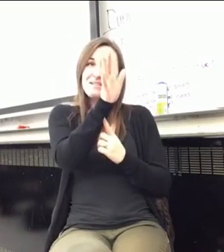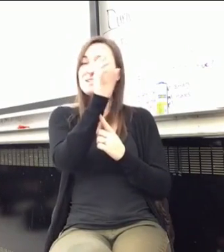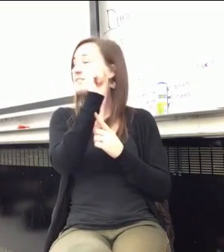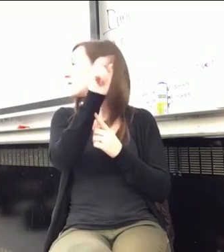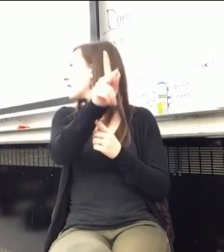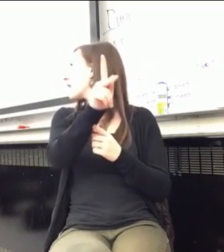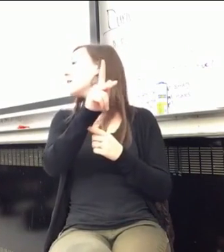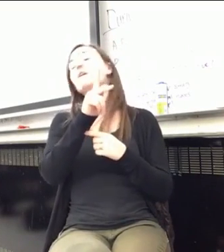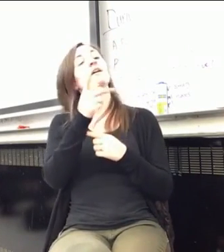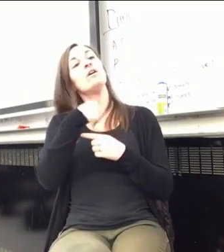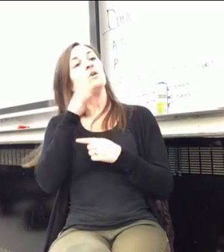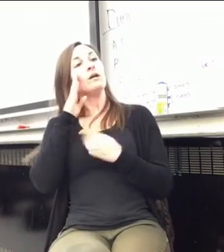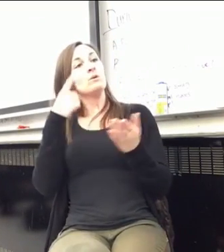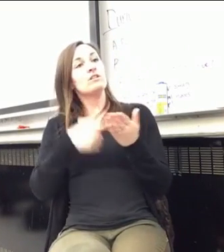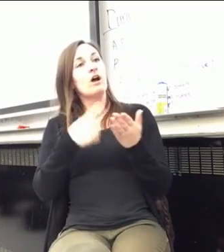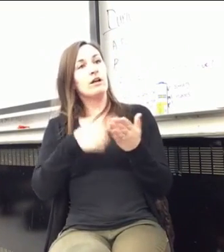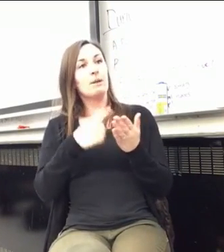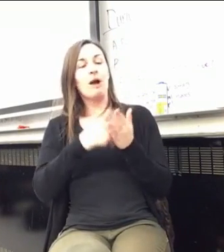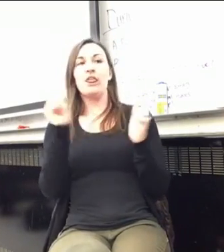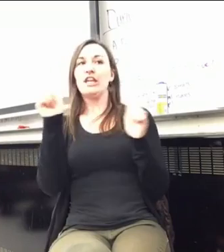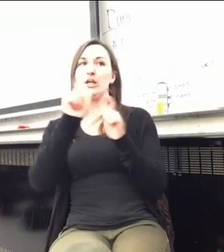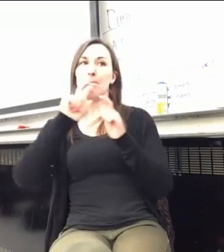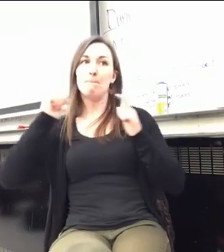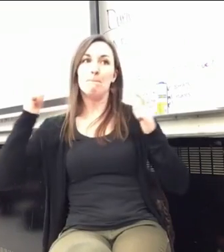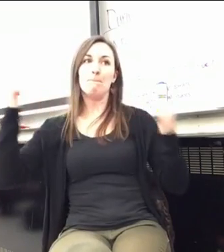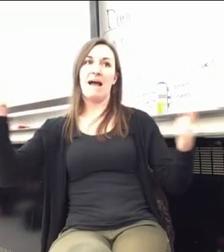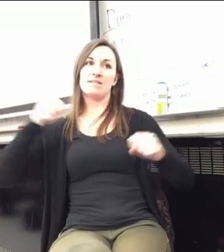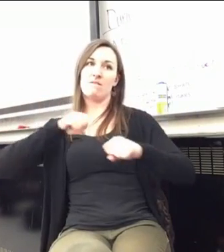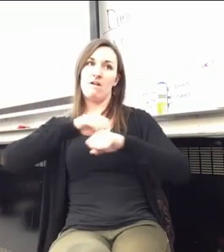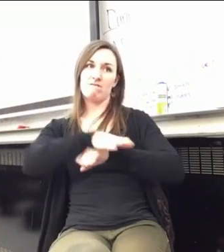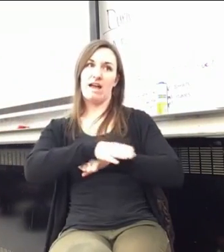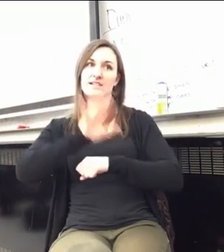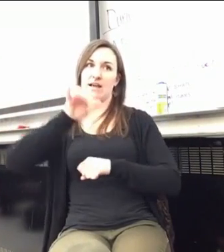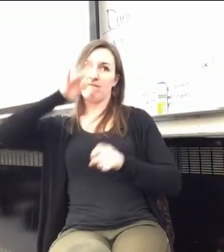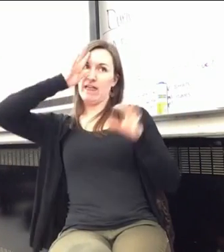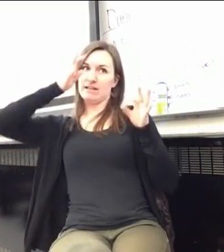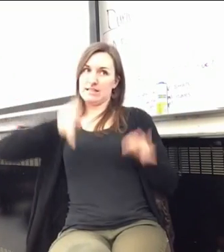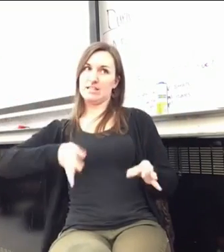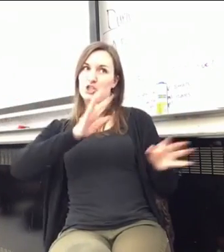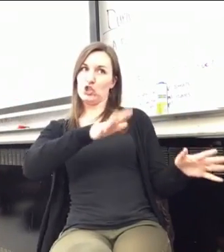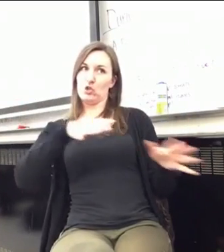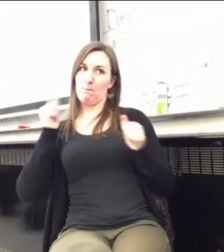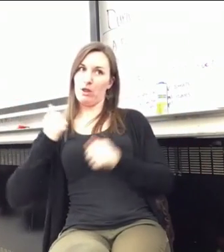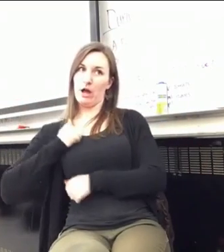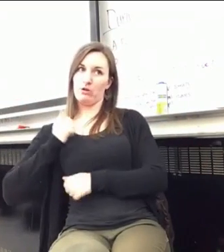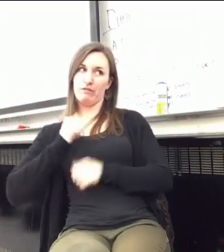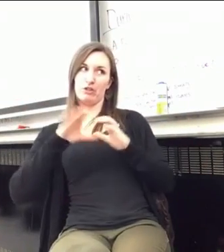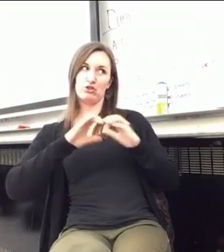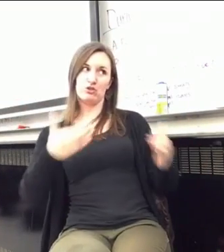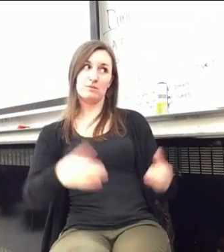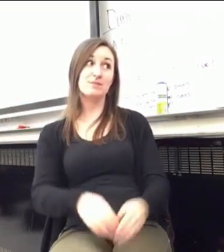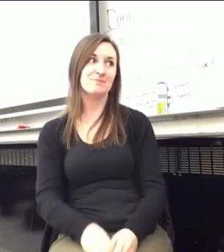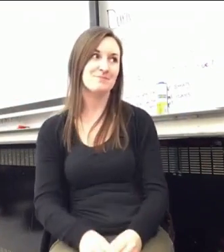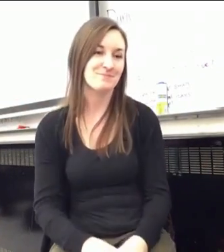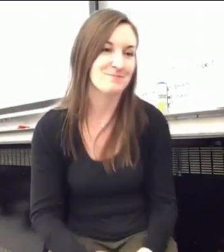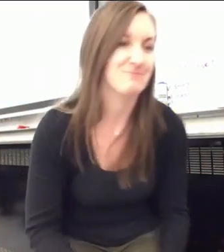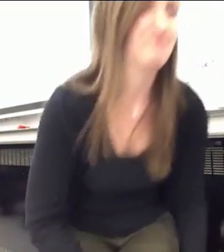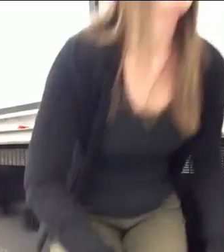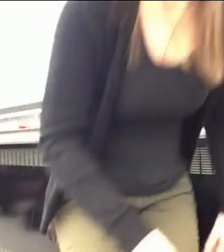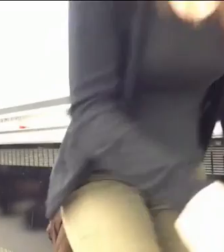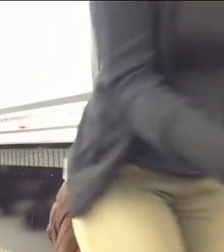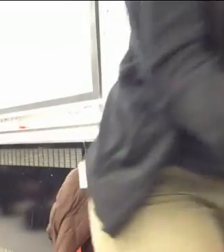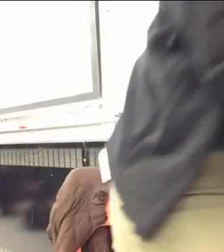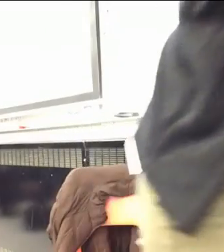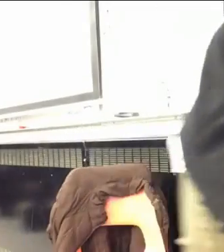okay? We're going to talk about the massive effects of this decision, okay? So this back page, if you